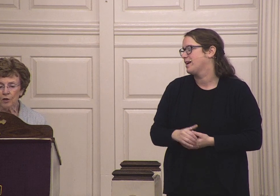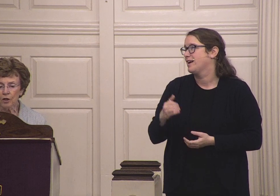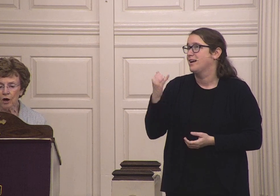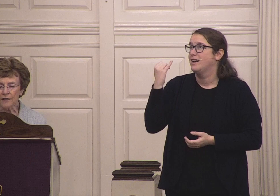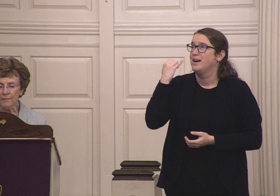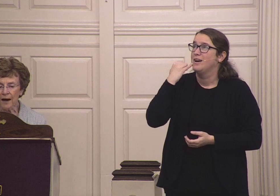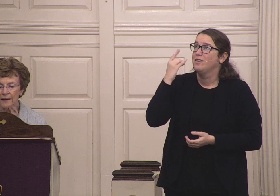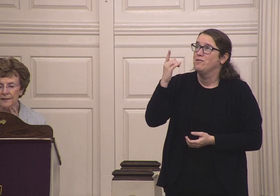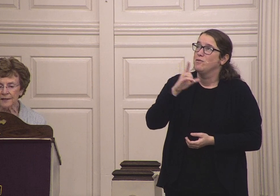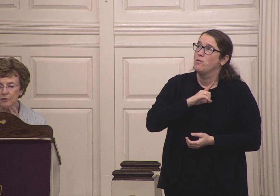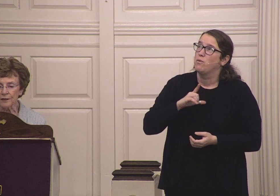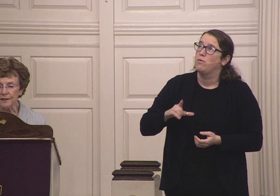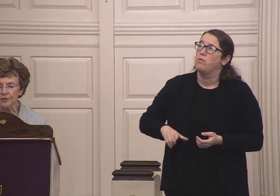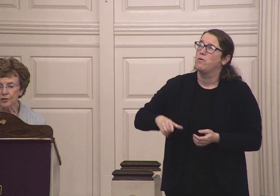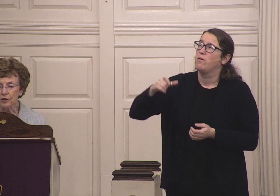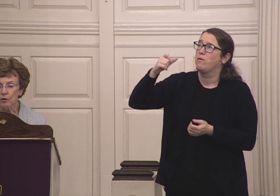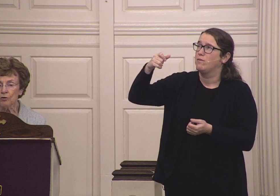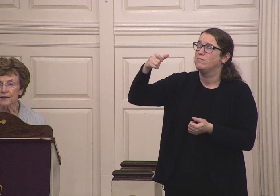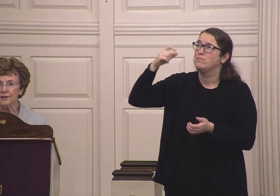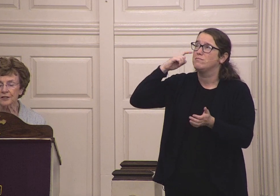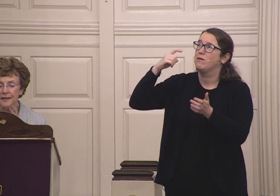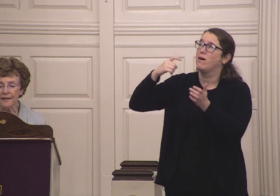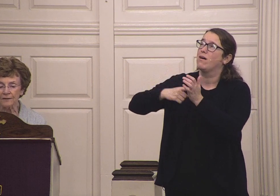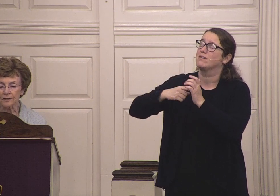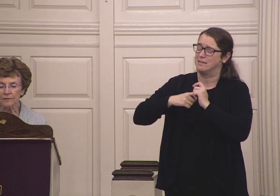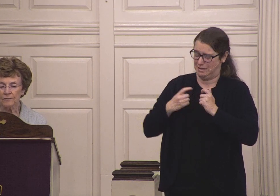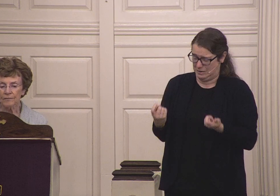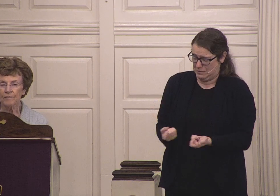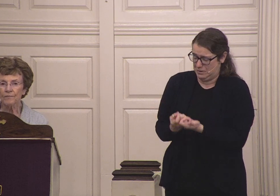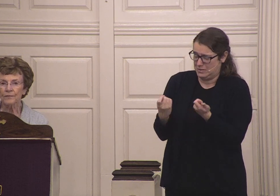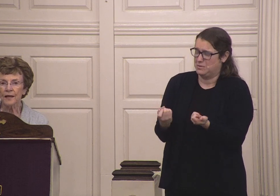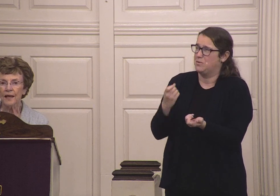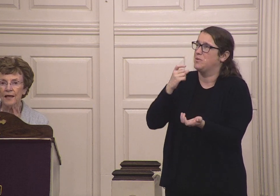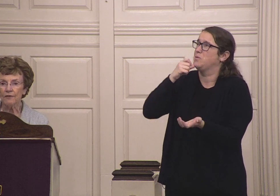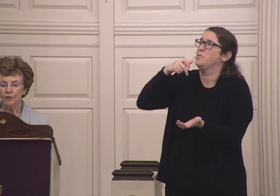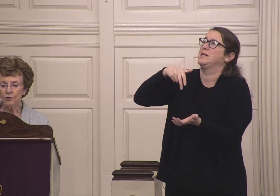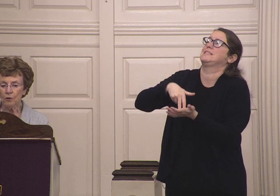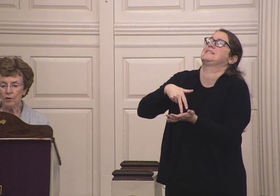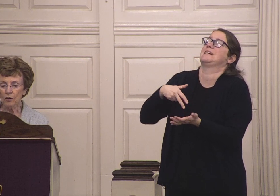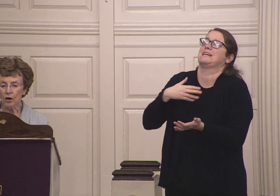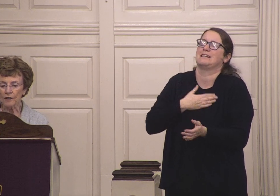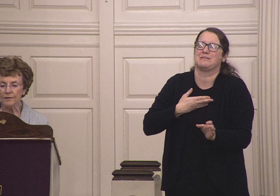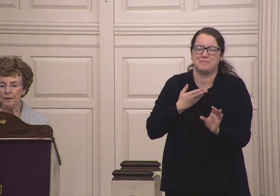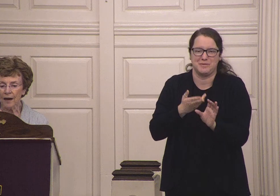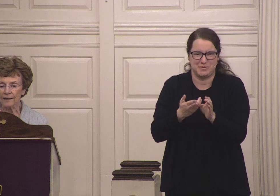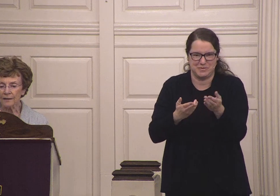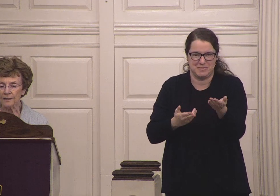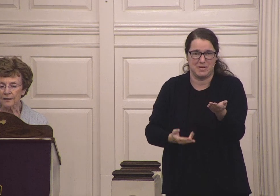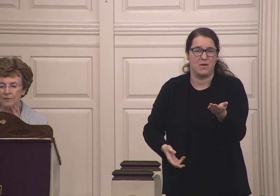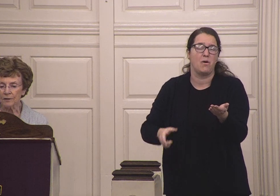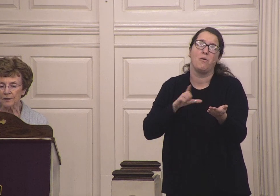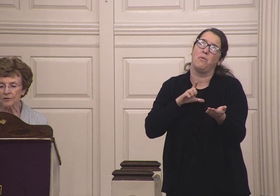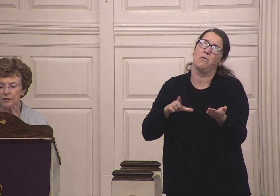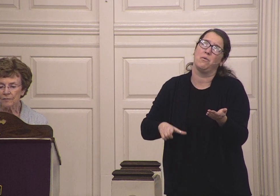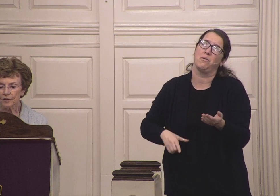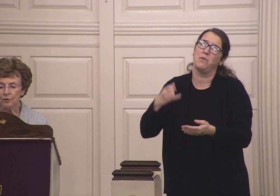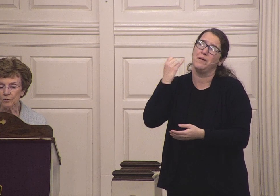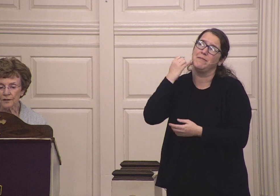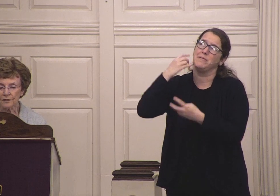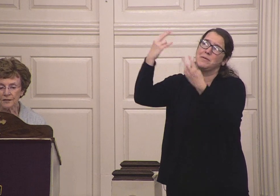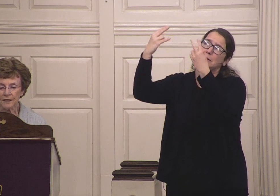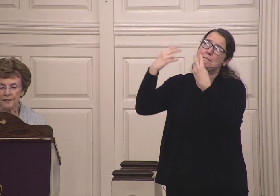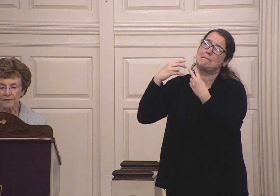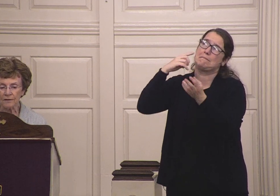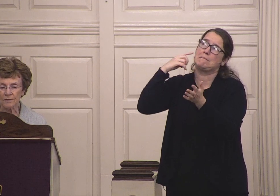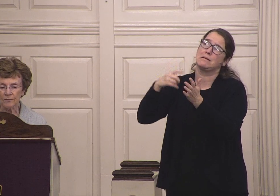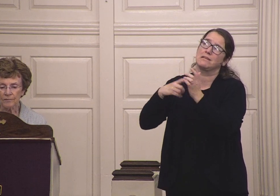If you, O Lord, mark iniquities, who can stand? If you, O Lord, mark iniquities, who